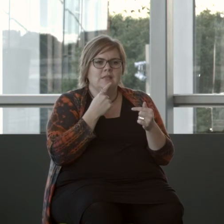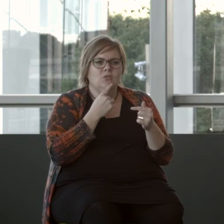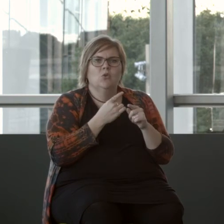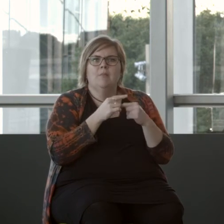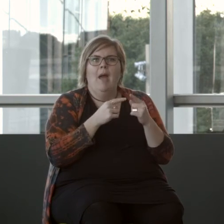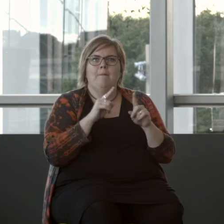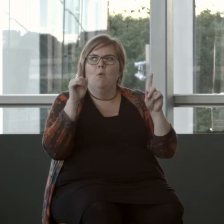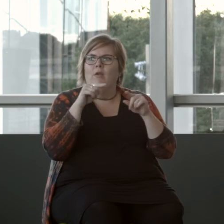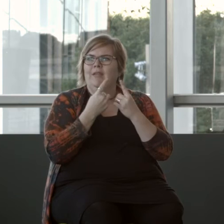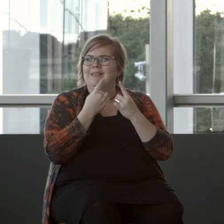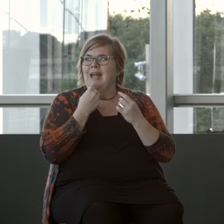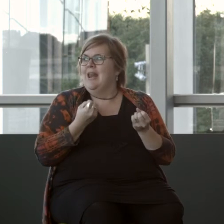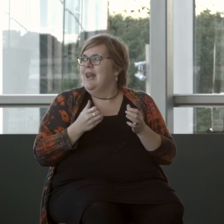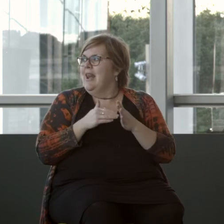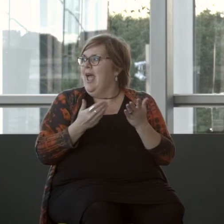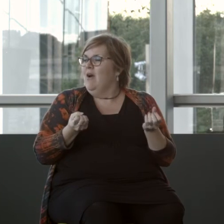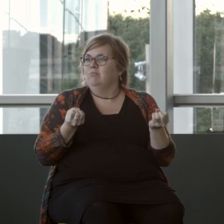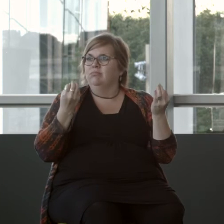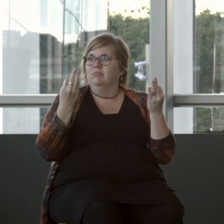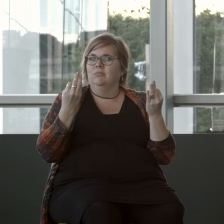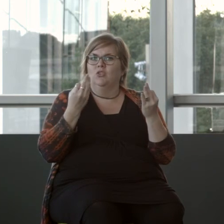there are no more storytellers in modernity.